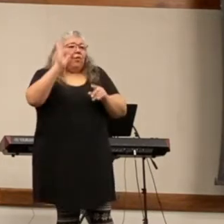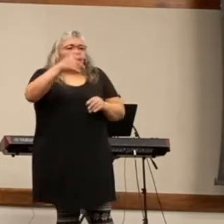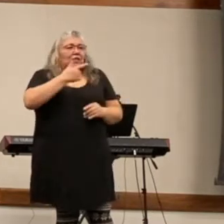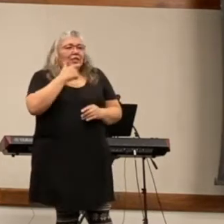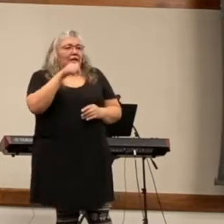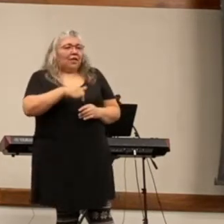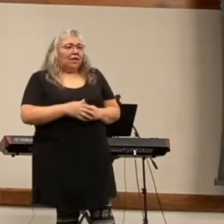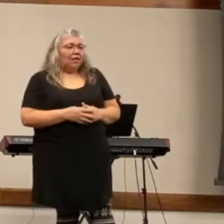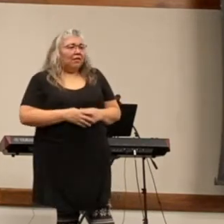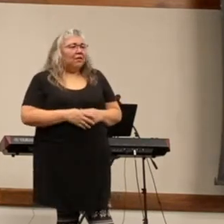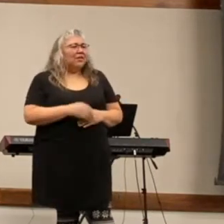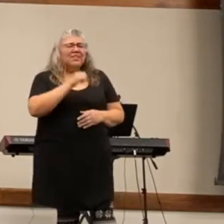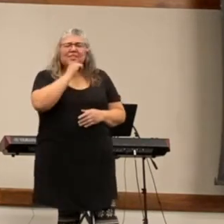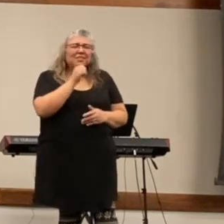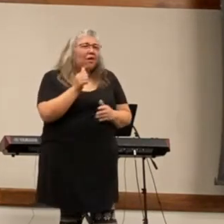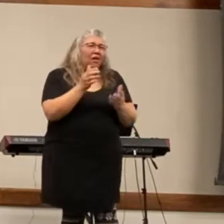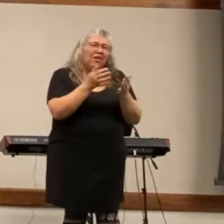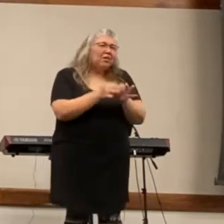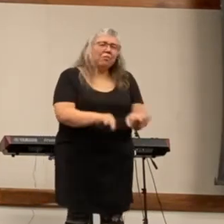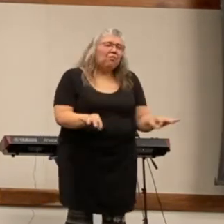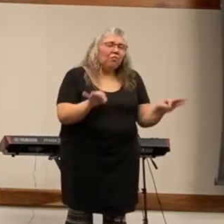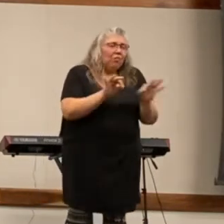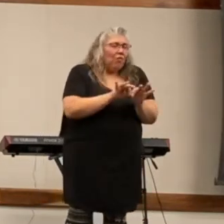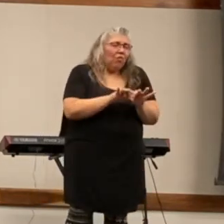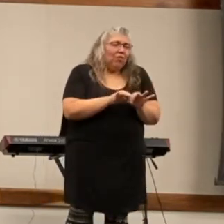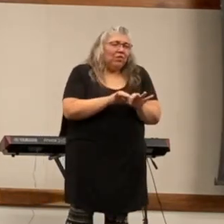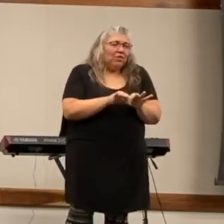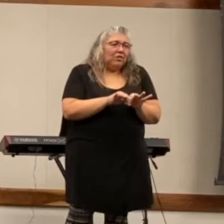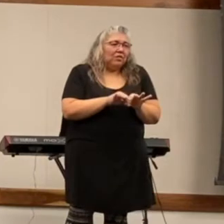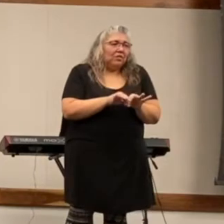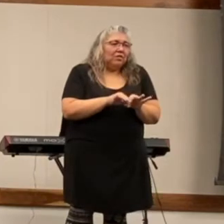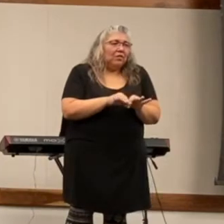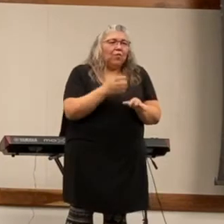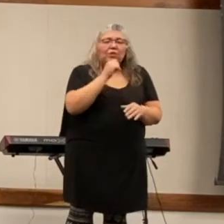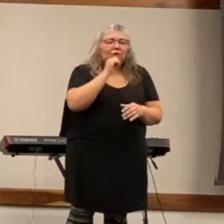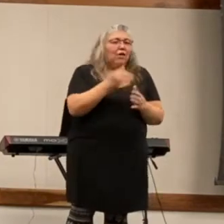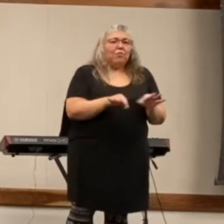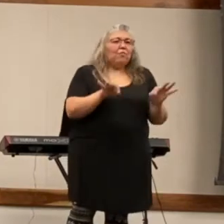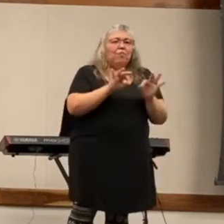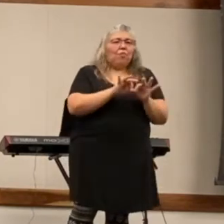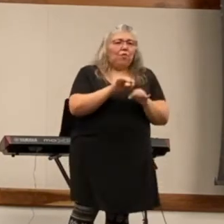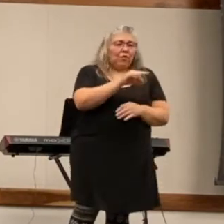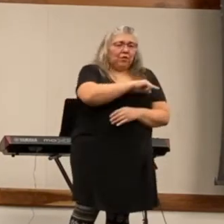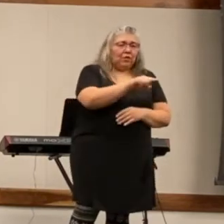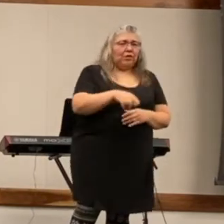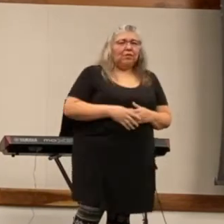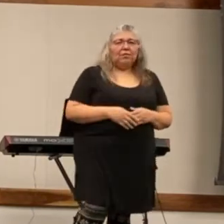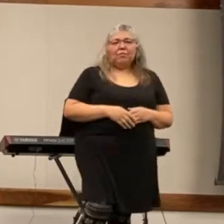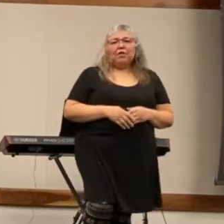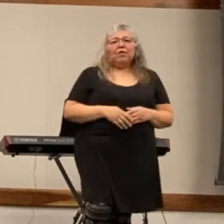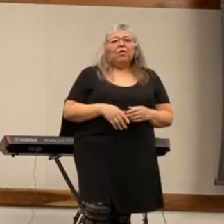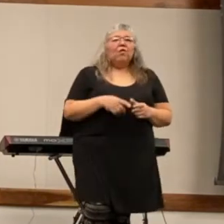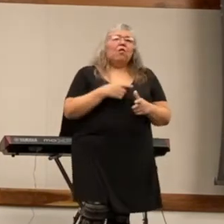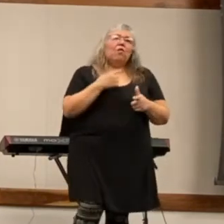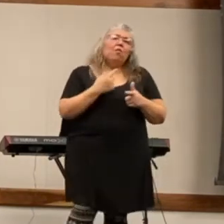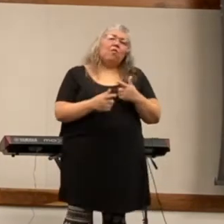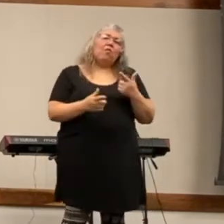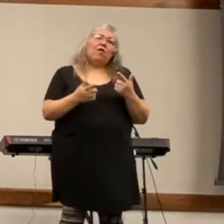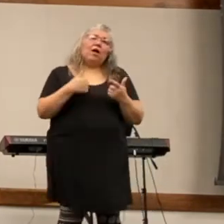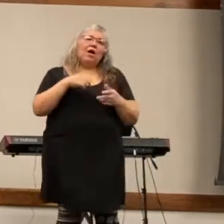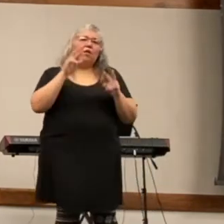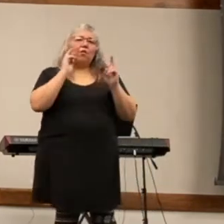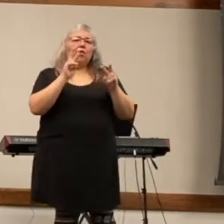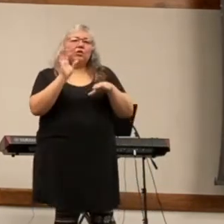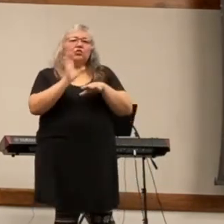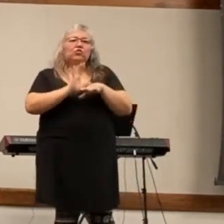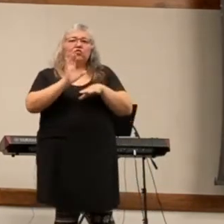that. It was like it was not important to them. It wasn't important to them. Or I would watch